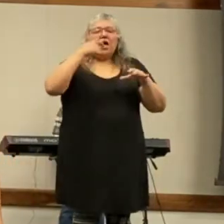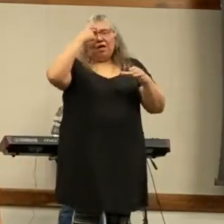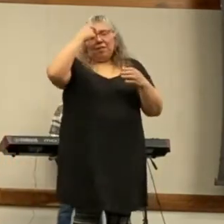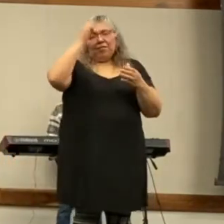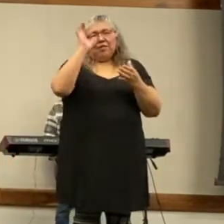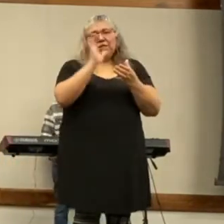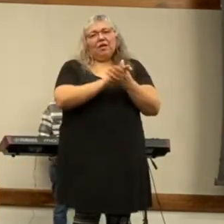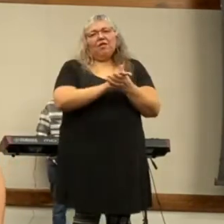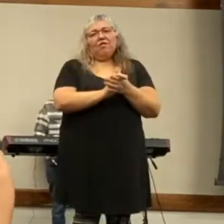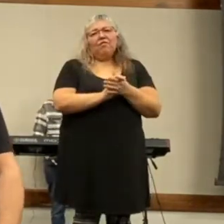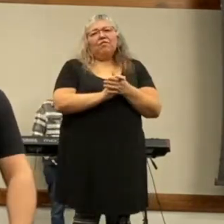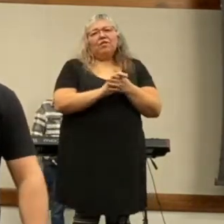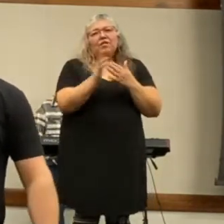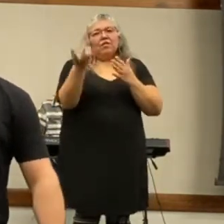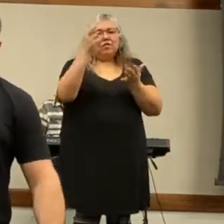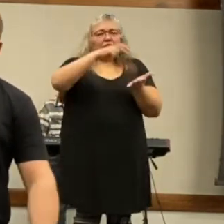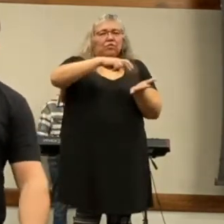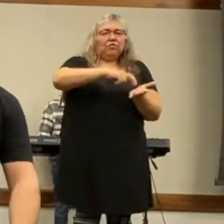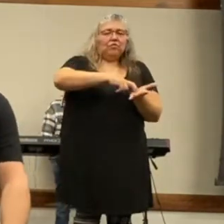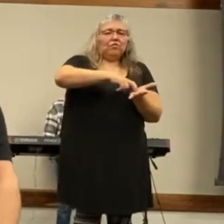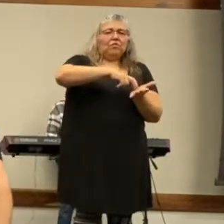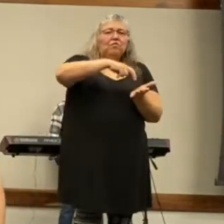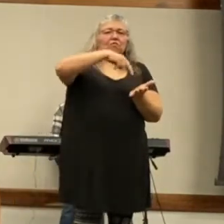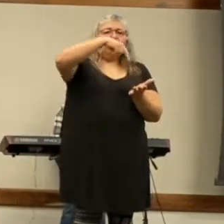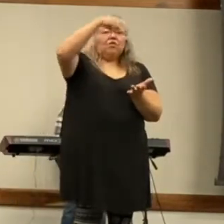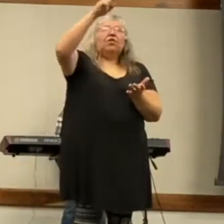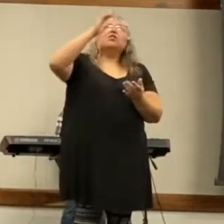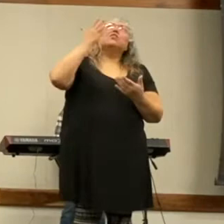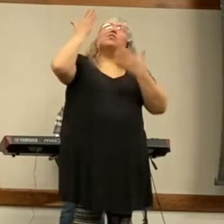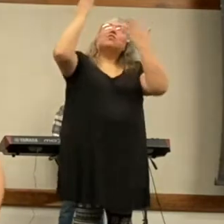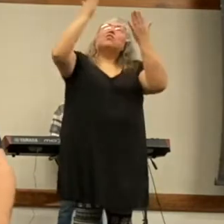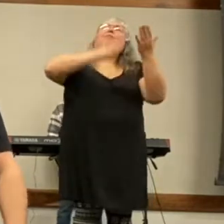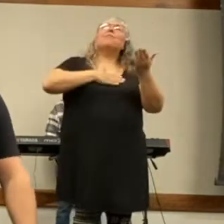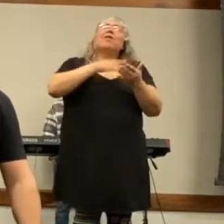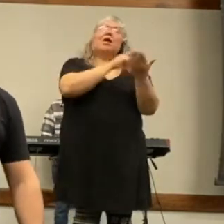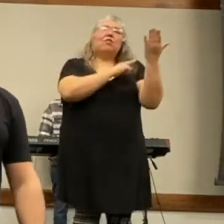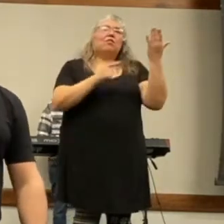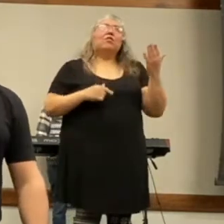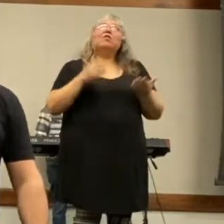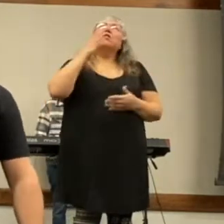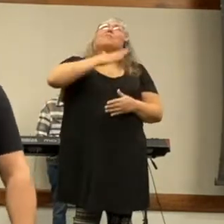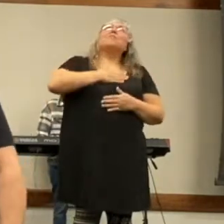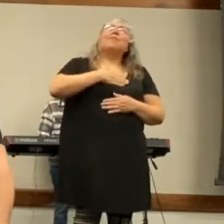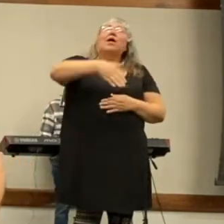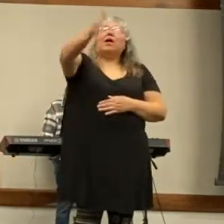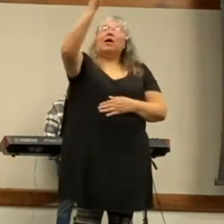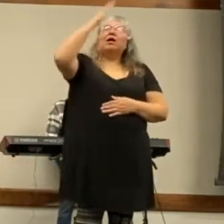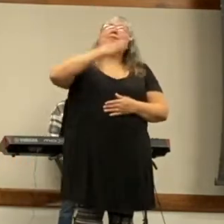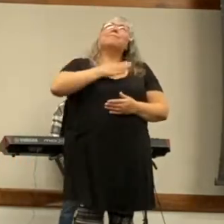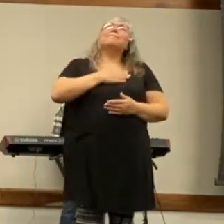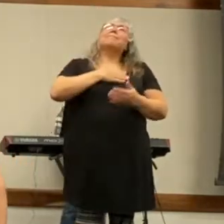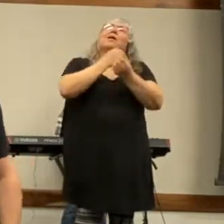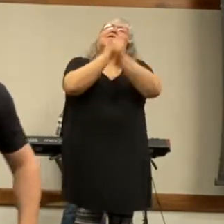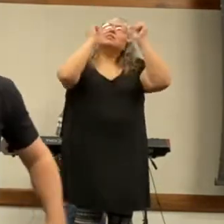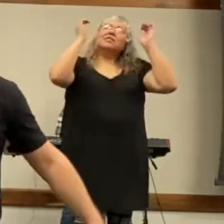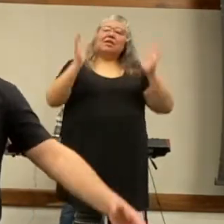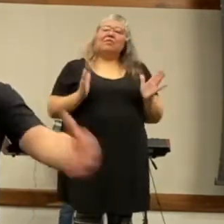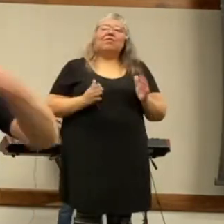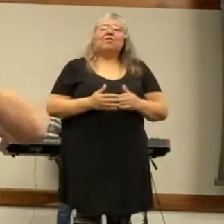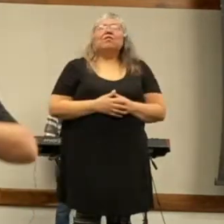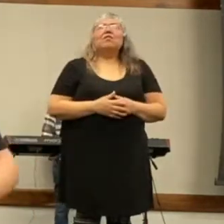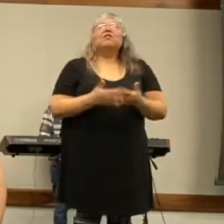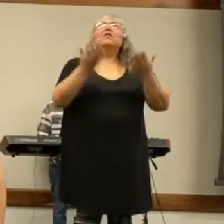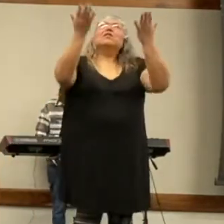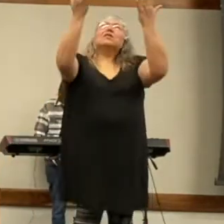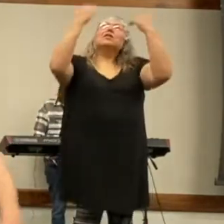you rose from the grave. And that you are my Lord. You are my God. You are my Savior. Come